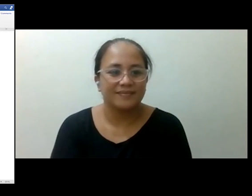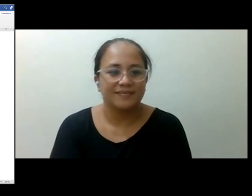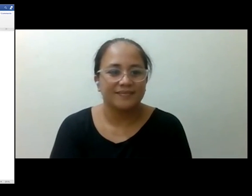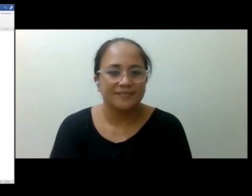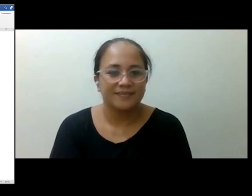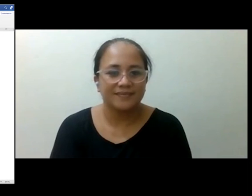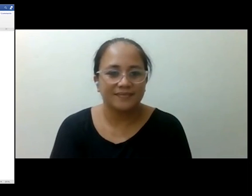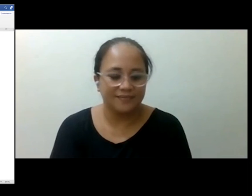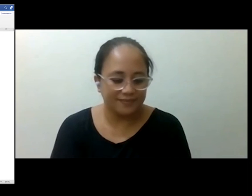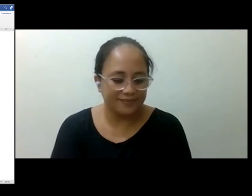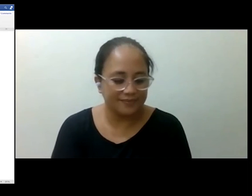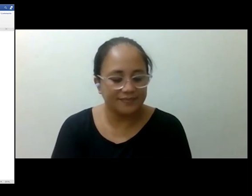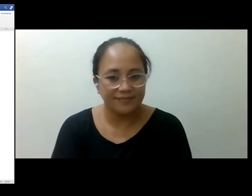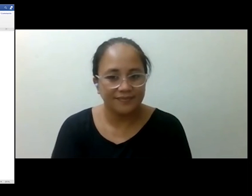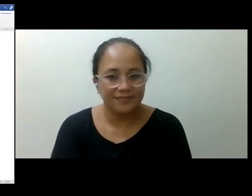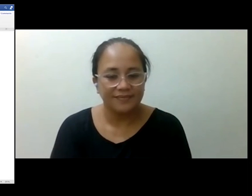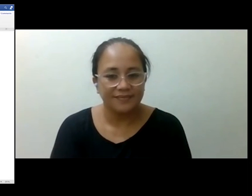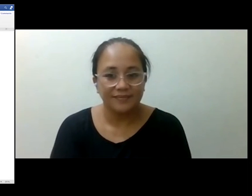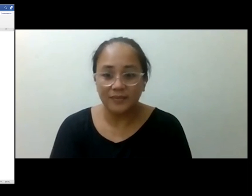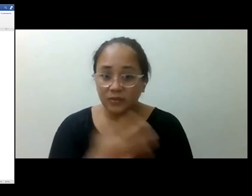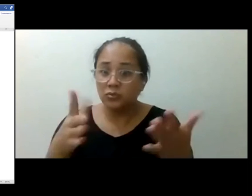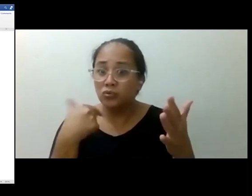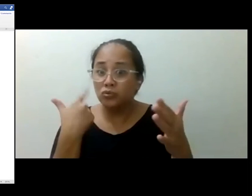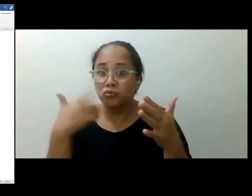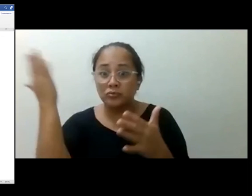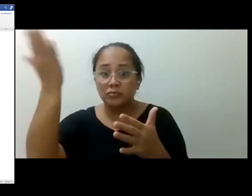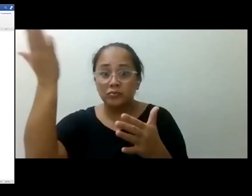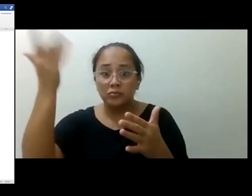Okay. All right, so you all discuss